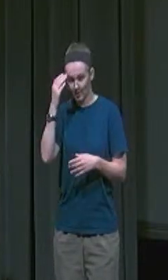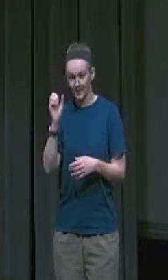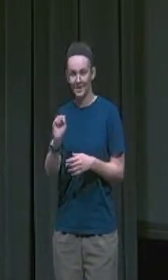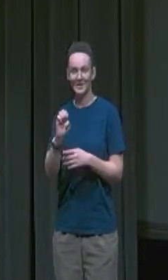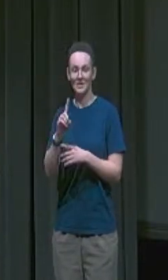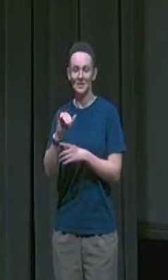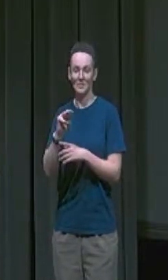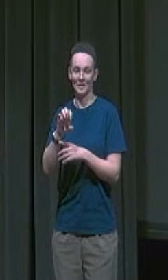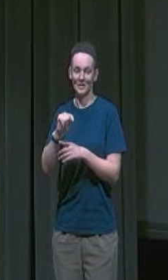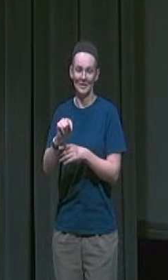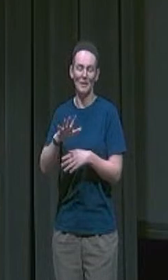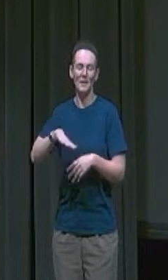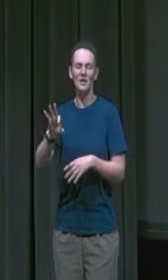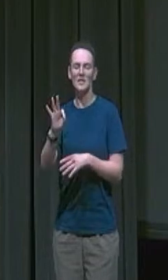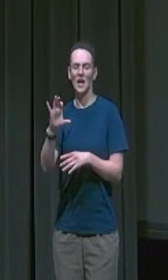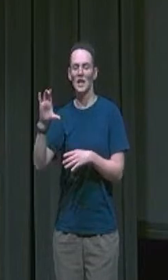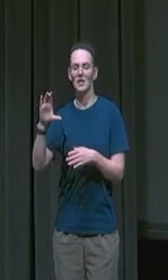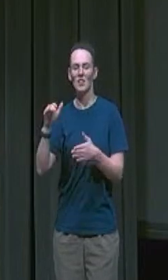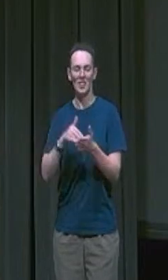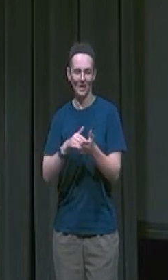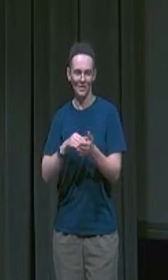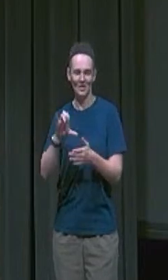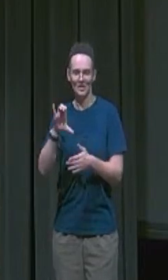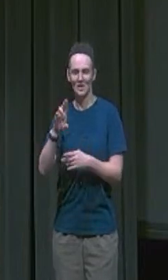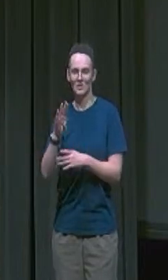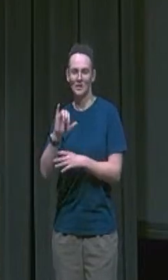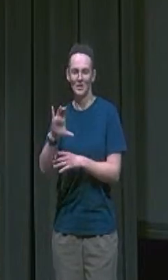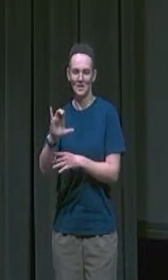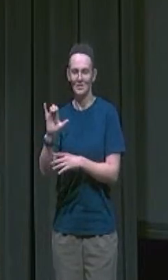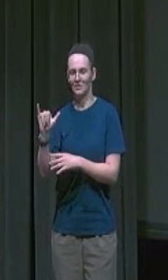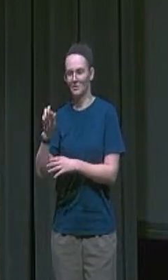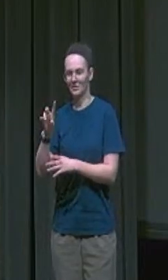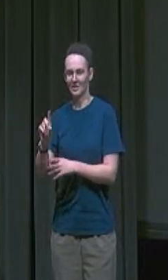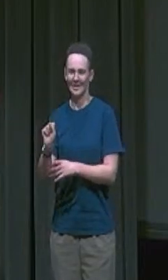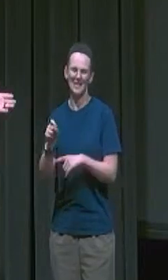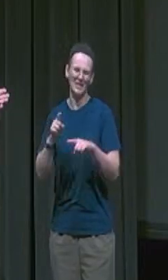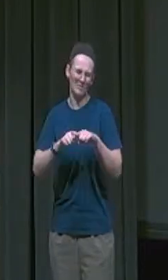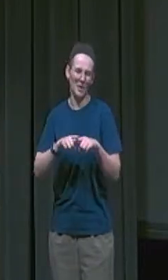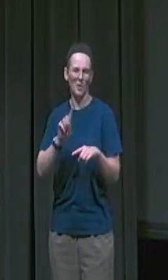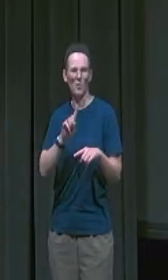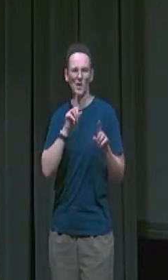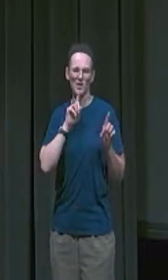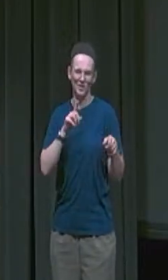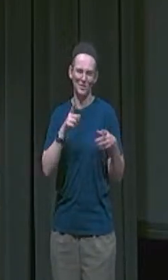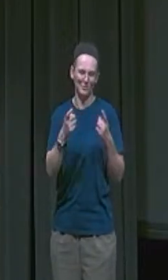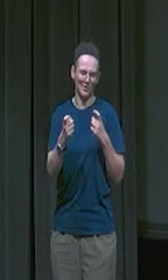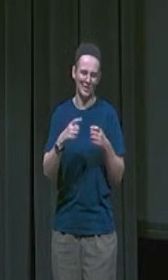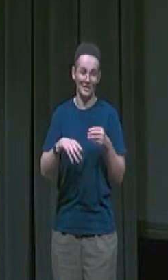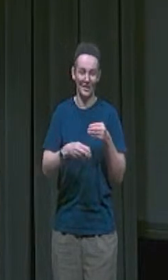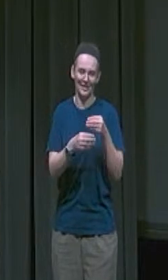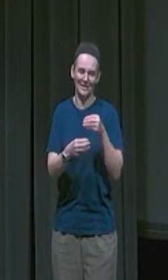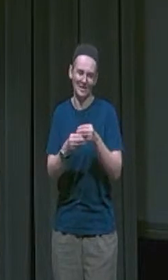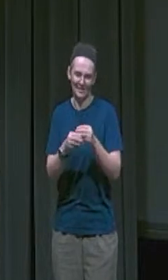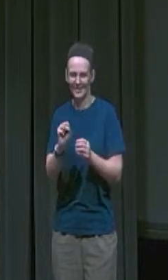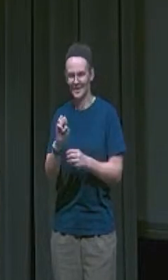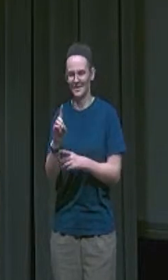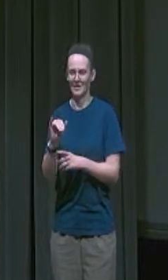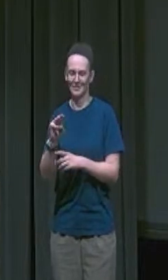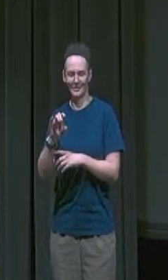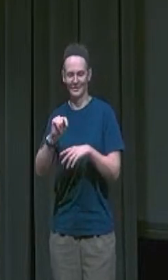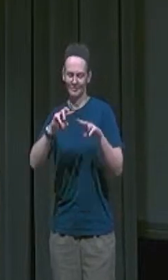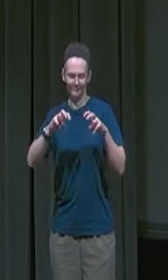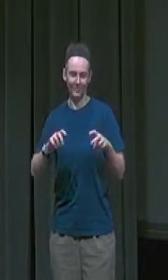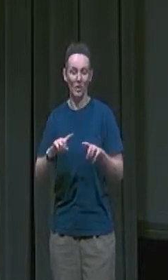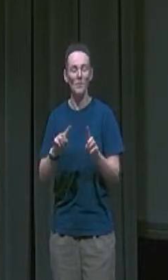900,000 cubic yards, depending on where you're answering the question for additional sediment deposition, but let's just say